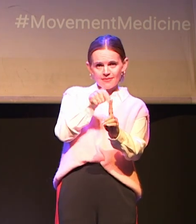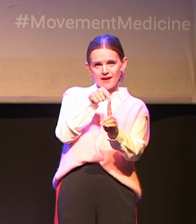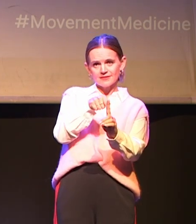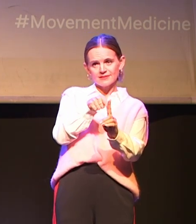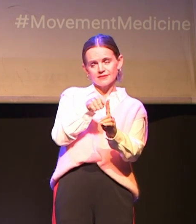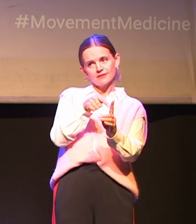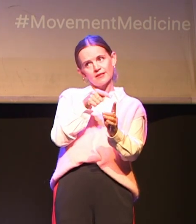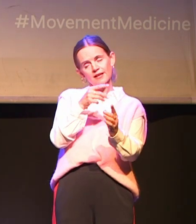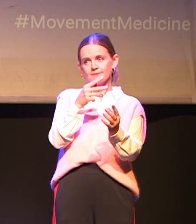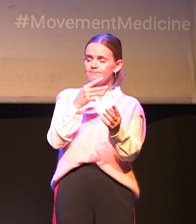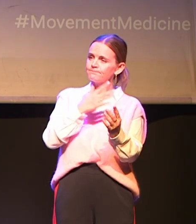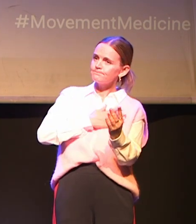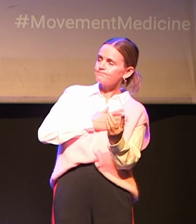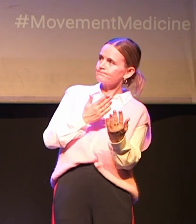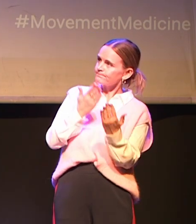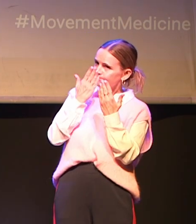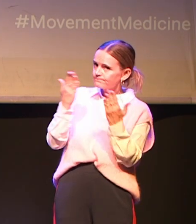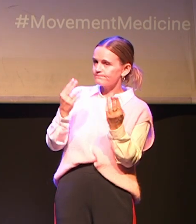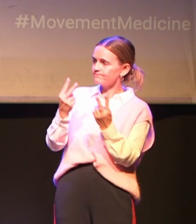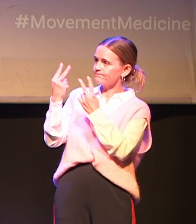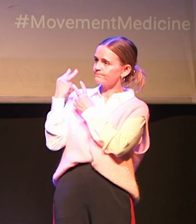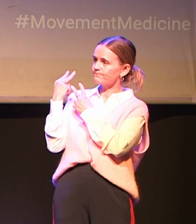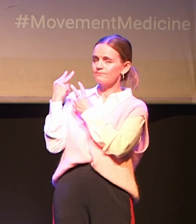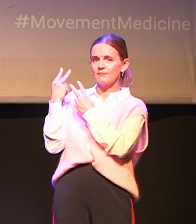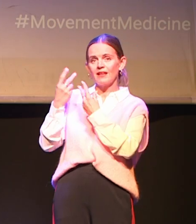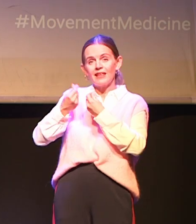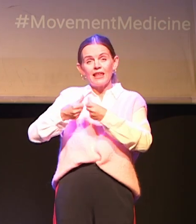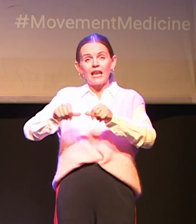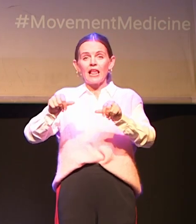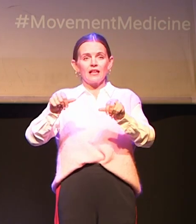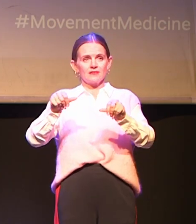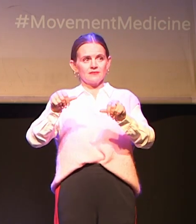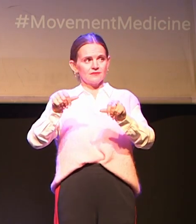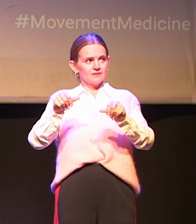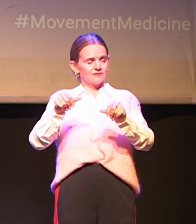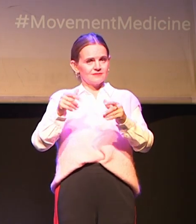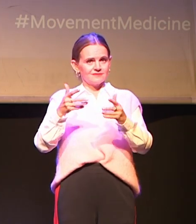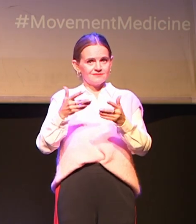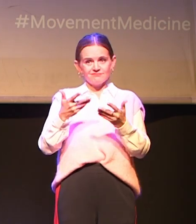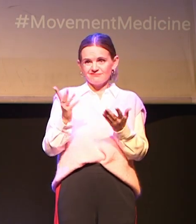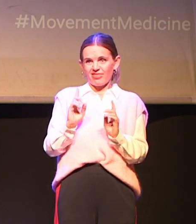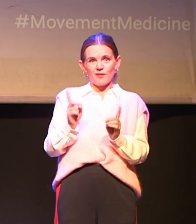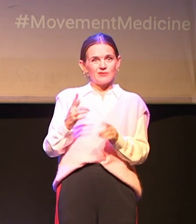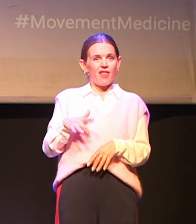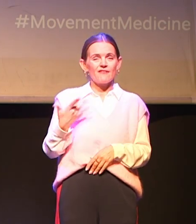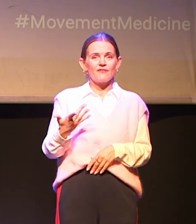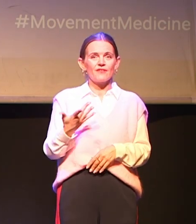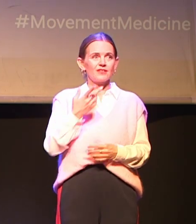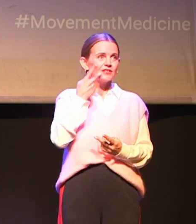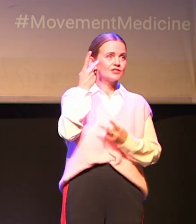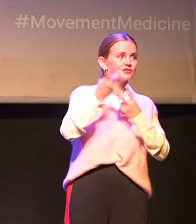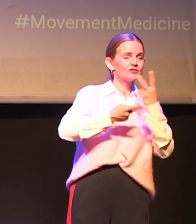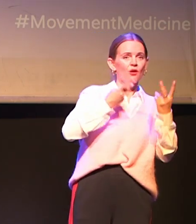and cultural heritages where healing was a way of life, the song was medicine, the dance was medicine, the